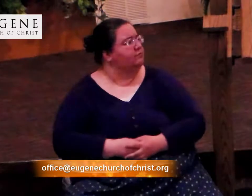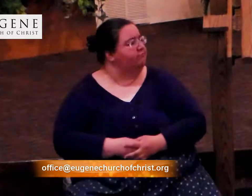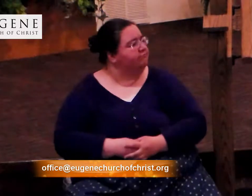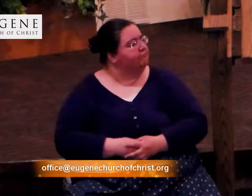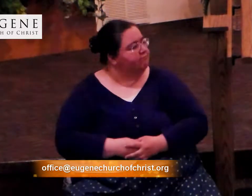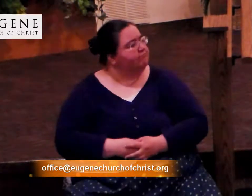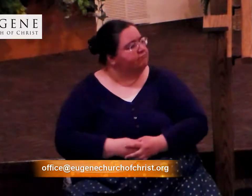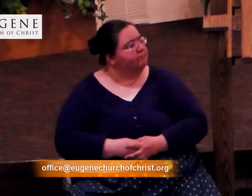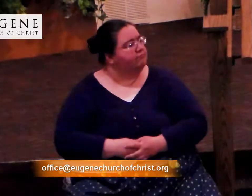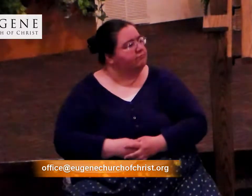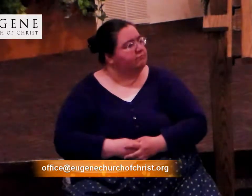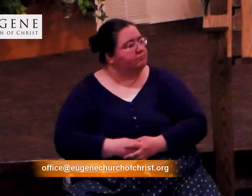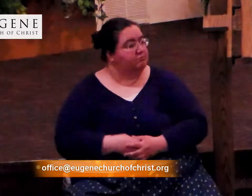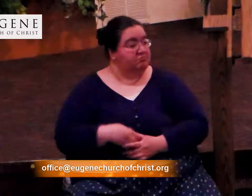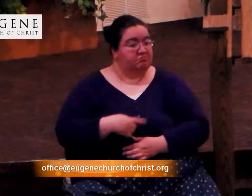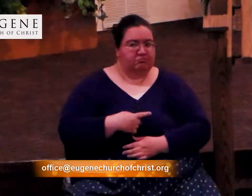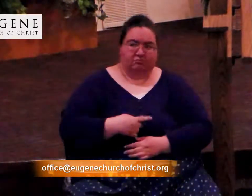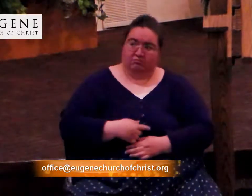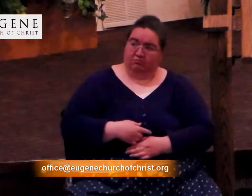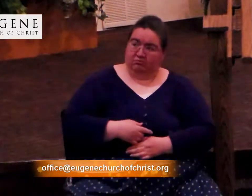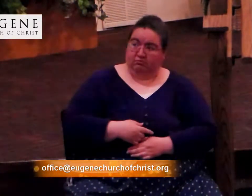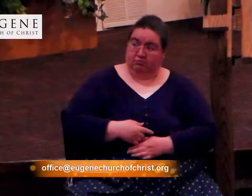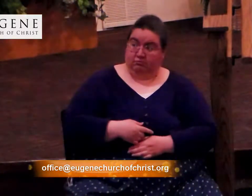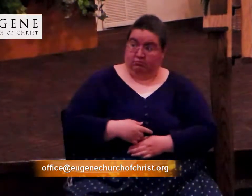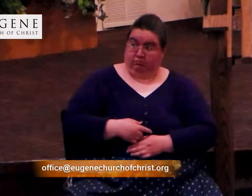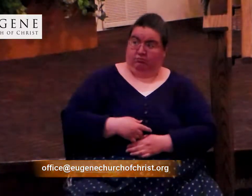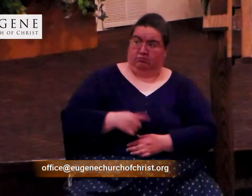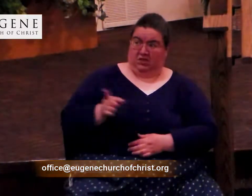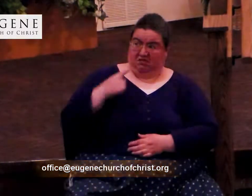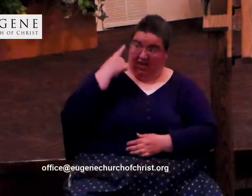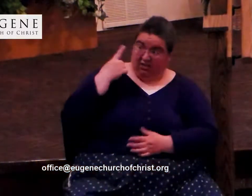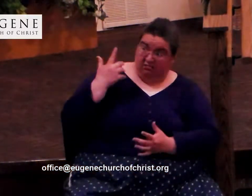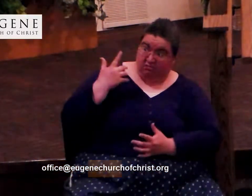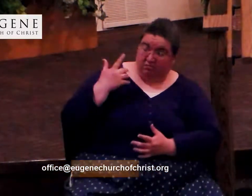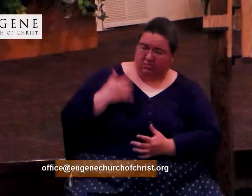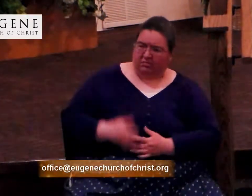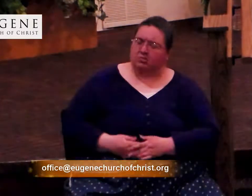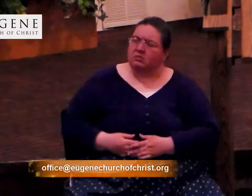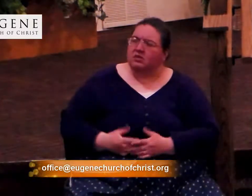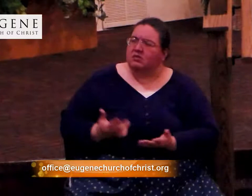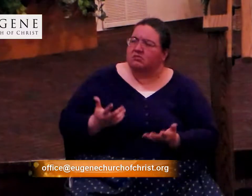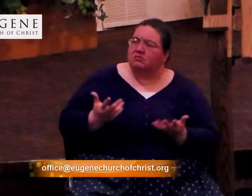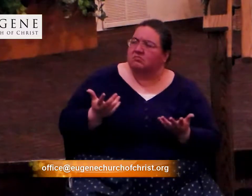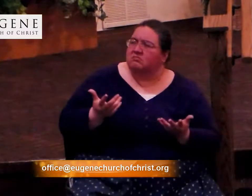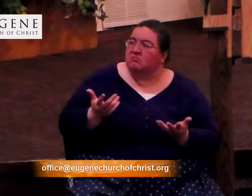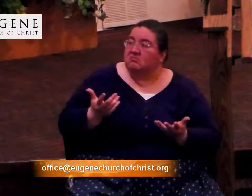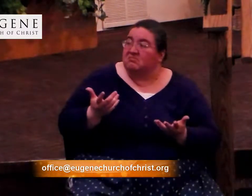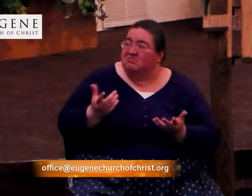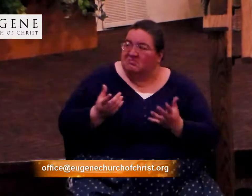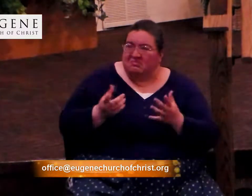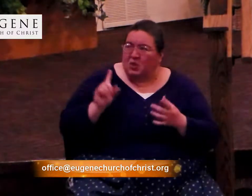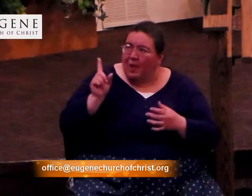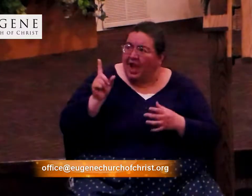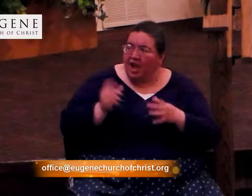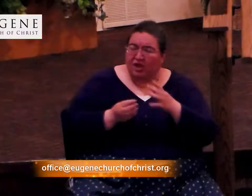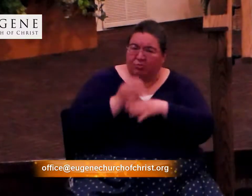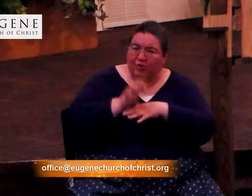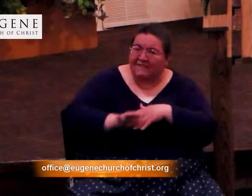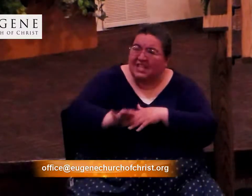And your spouse looks at you like you're slightly crazy and says, "Well, Springfield, Eugene, Thurston, what do you have